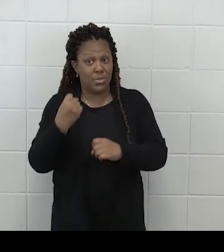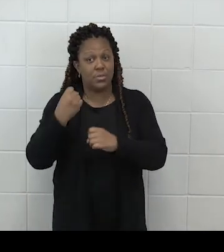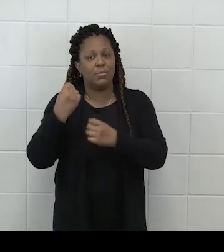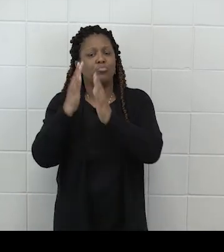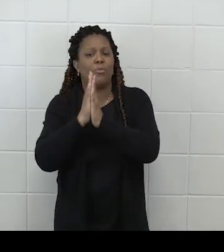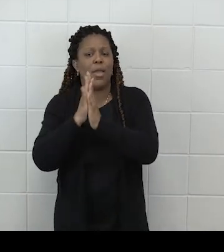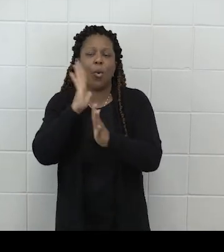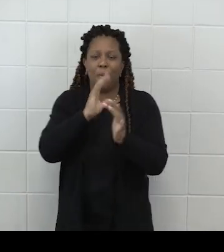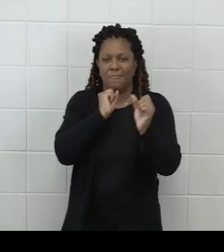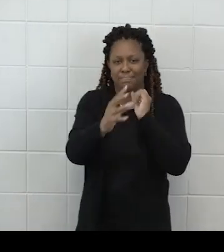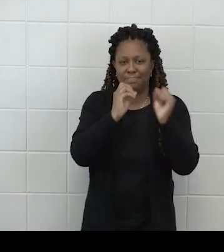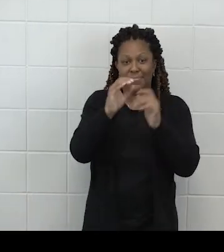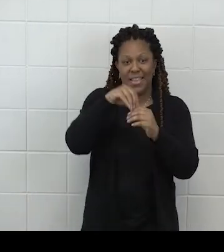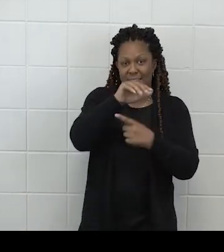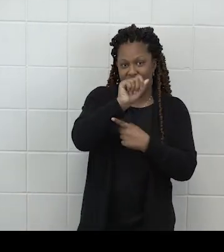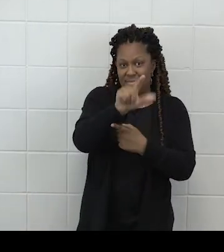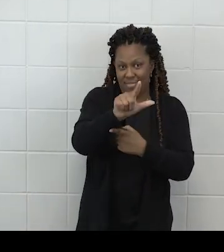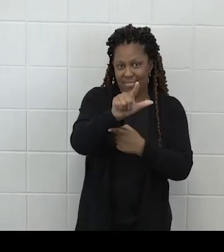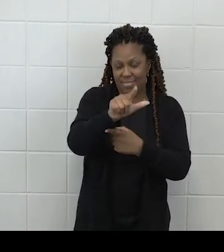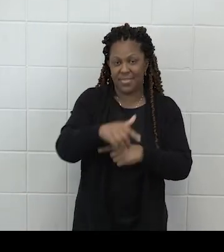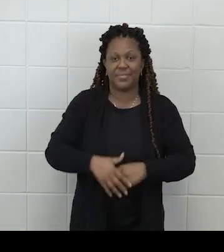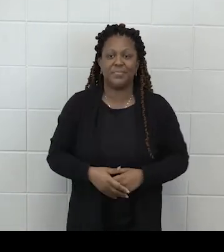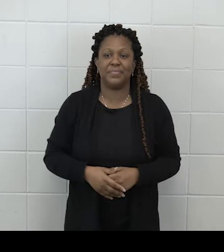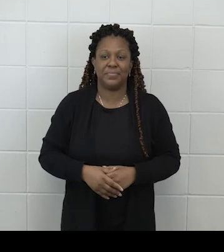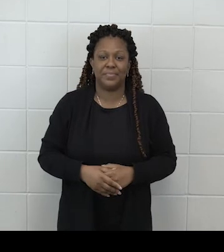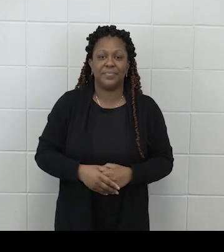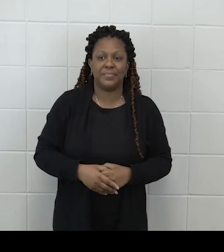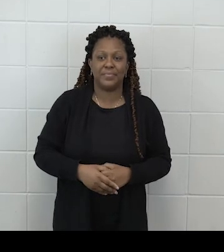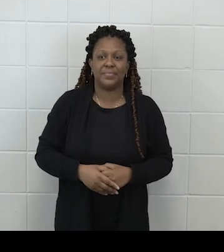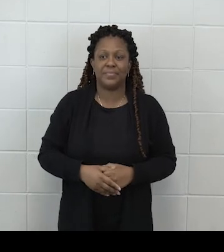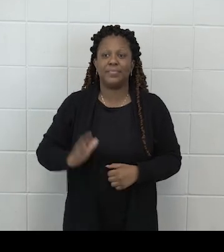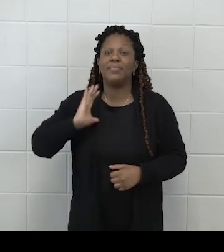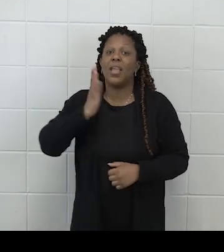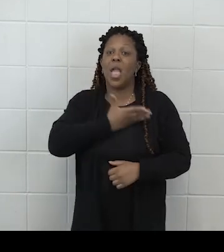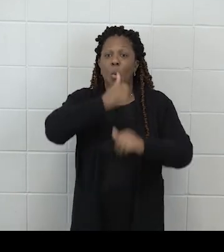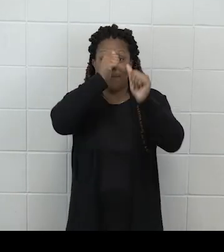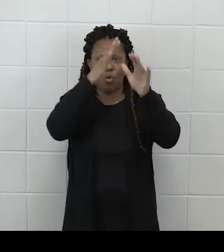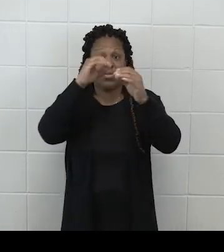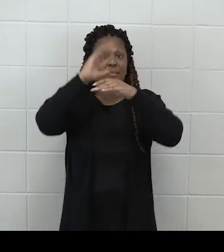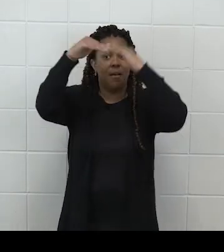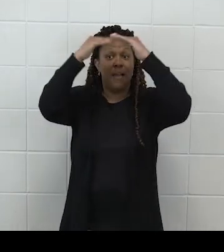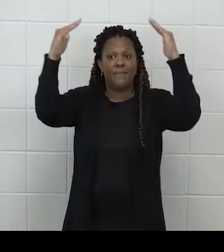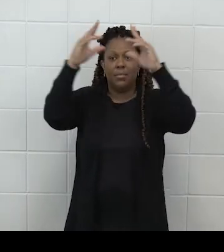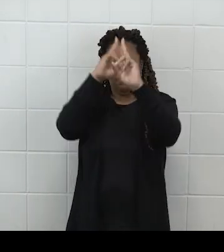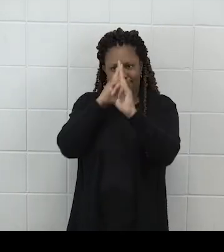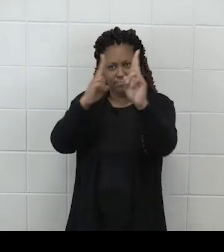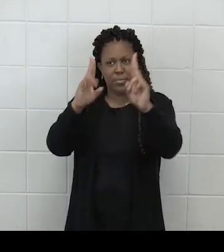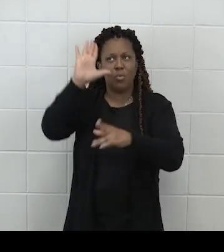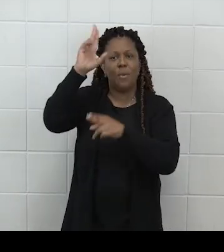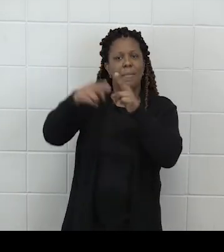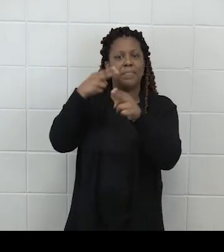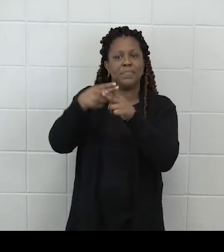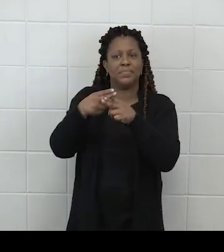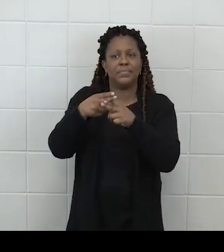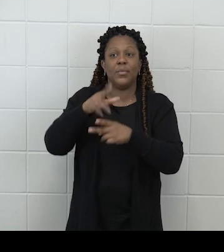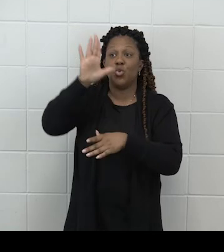que estás en el cielo, santificado sea tu nombre. Venga a nosotros y a nosotras tu reino. Hágase tu